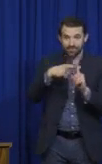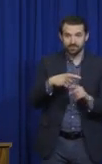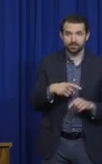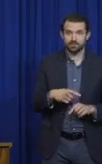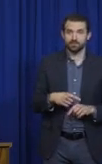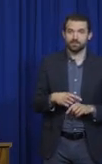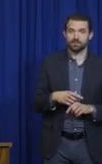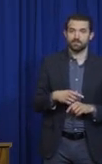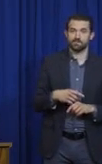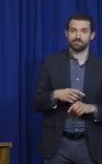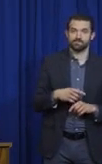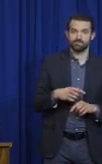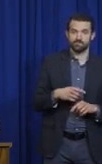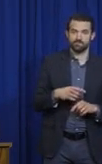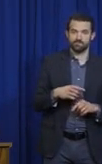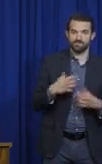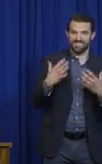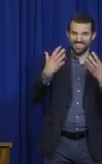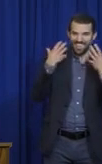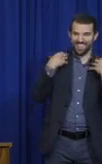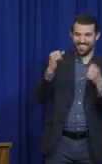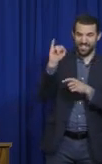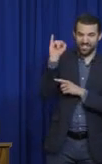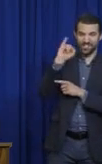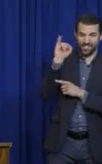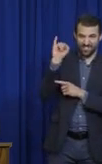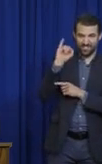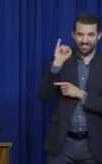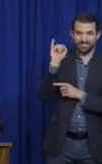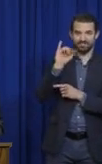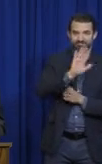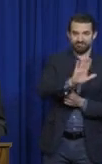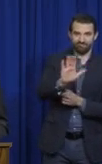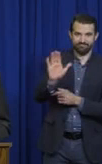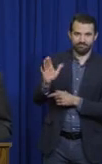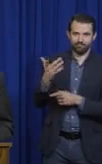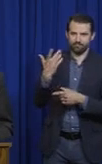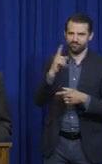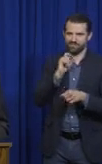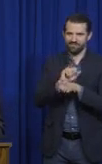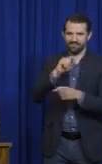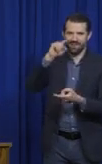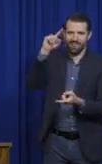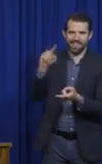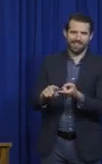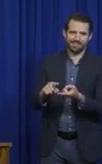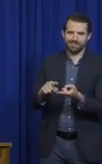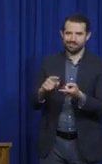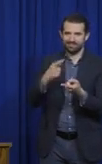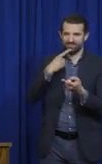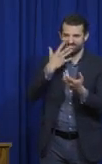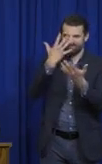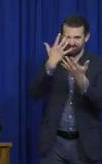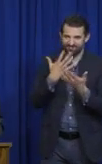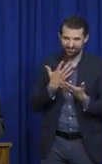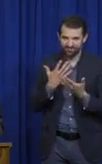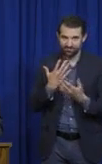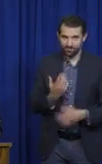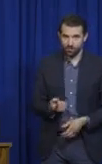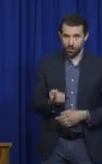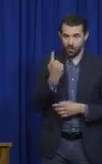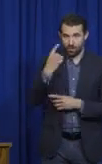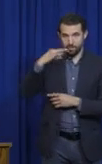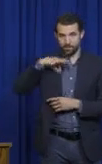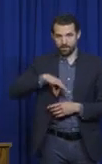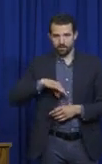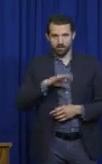than do non-minorities, not just in Maine, but across the country. The third, and one of the things that we're trying to make